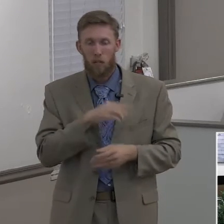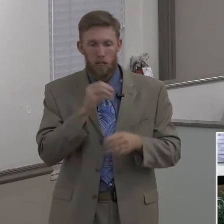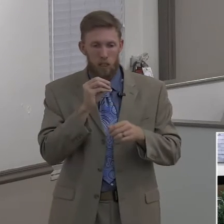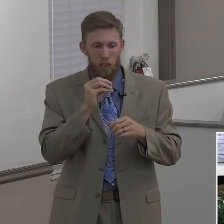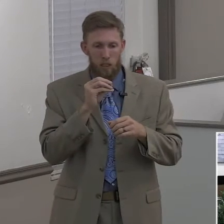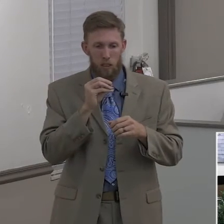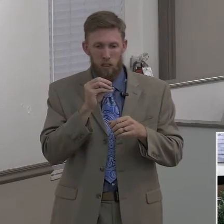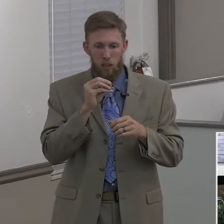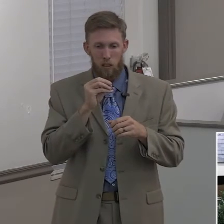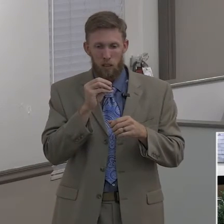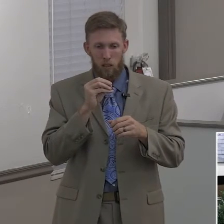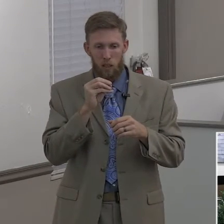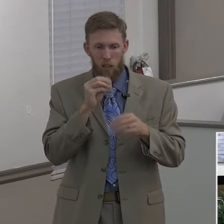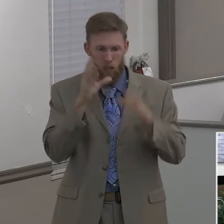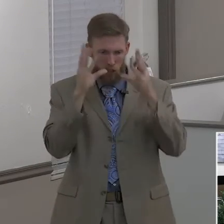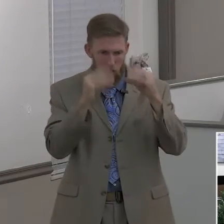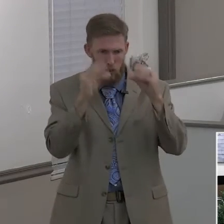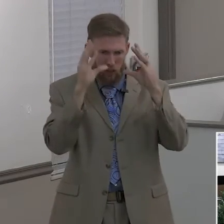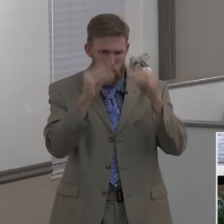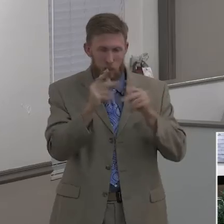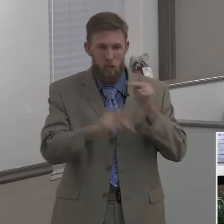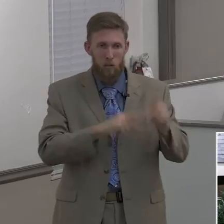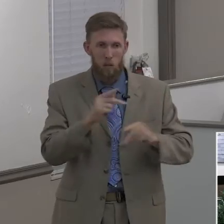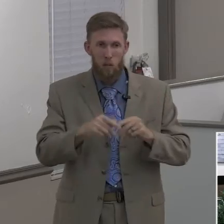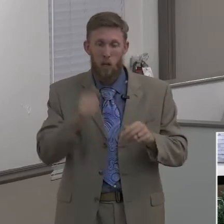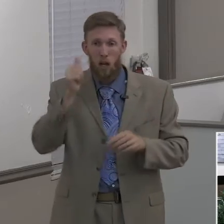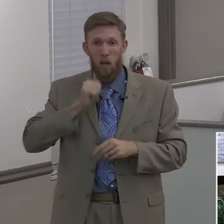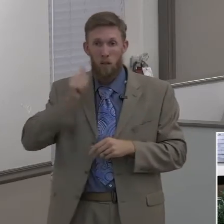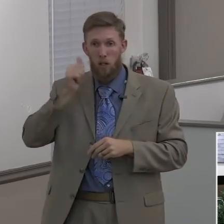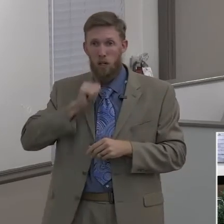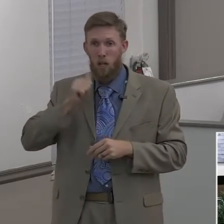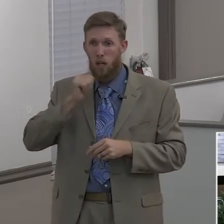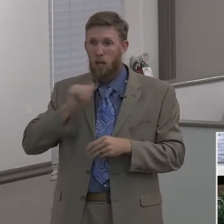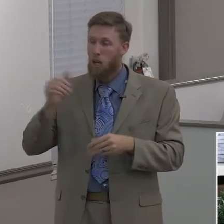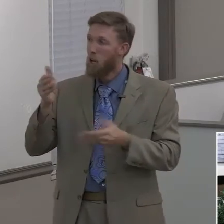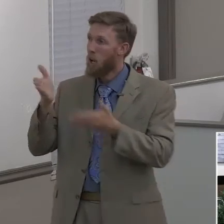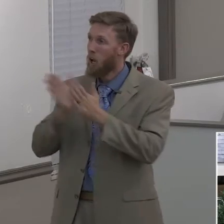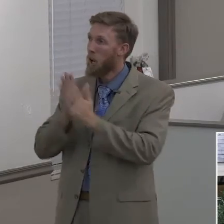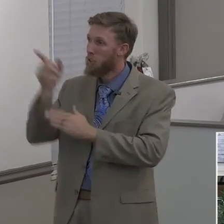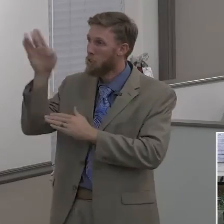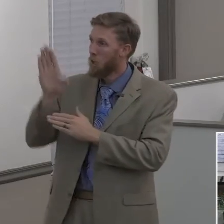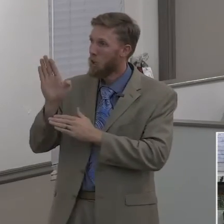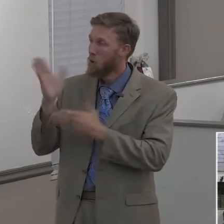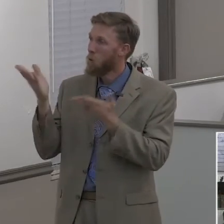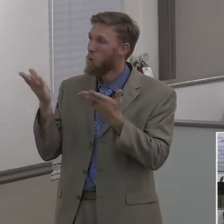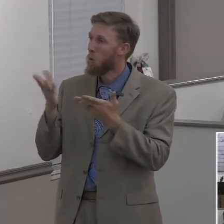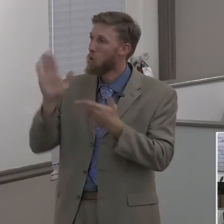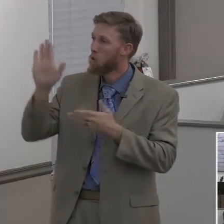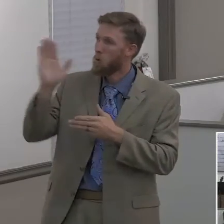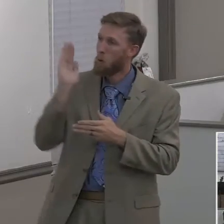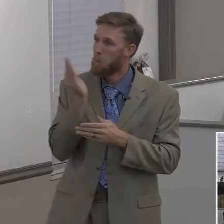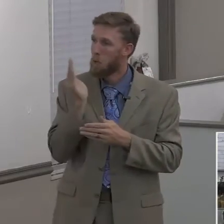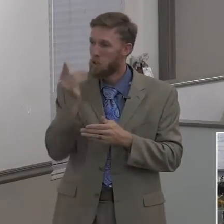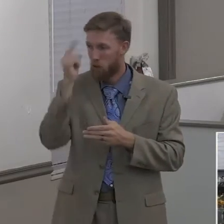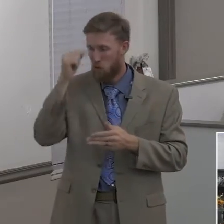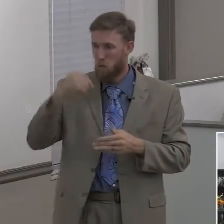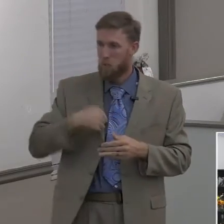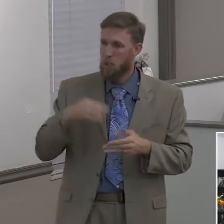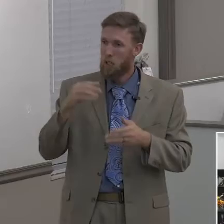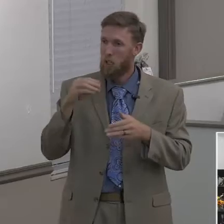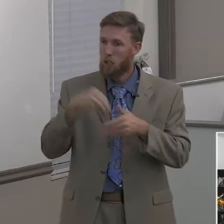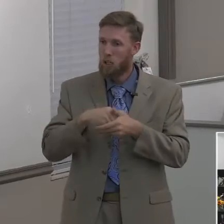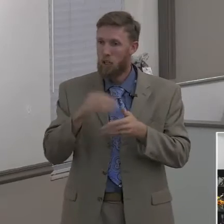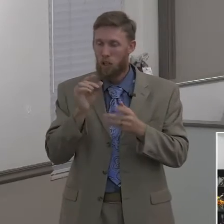You know, we teach our counselees every day to ask God to show them His message for them today in the